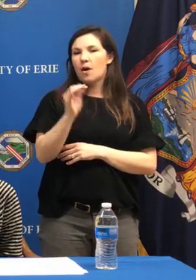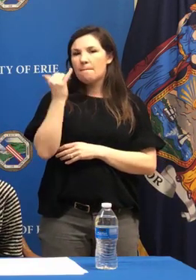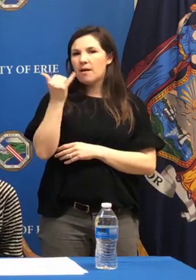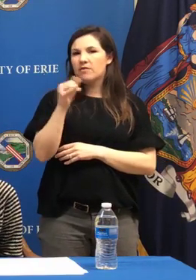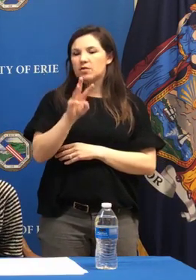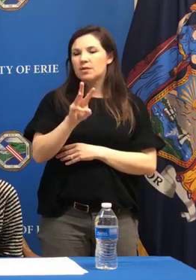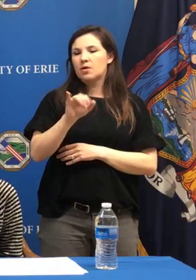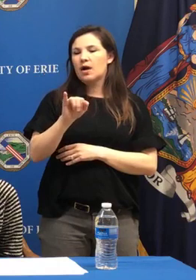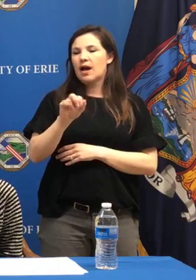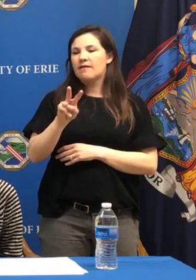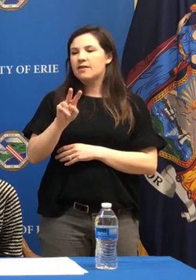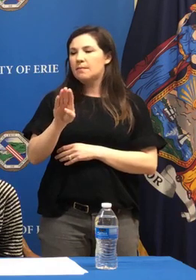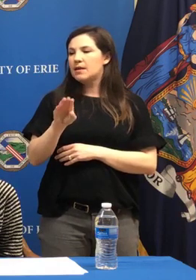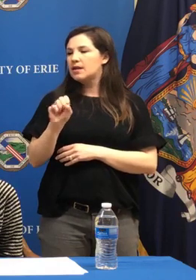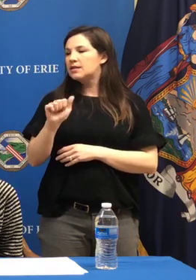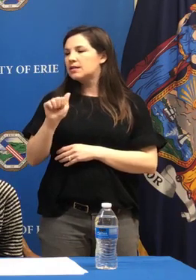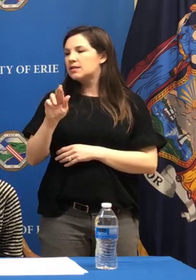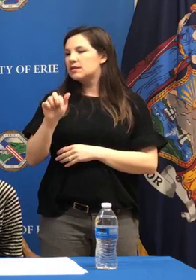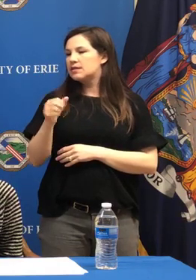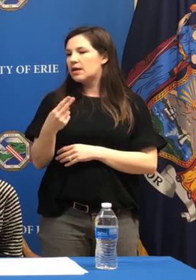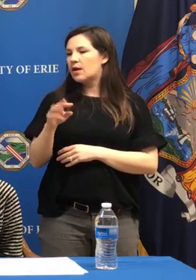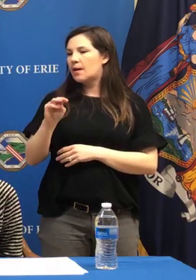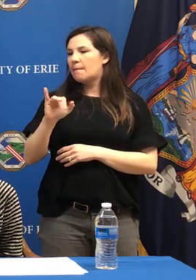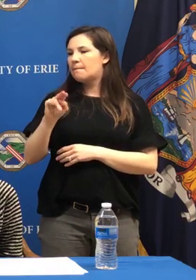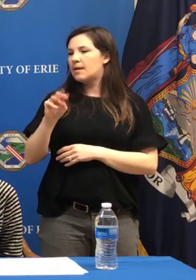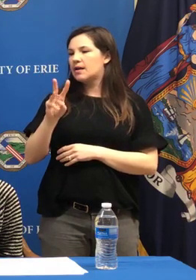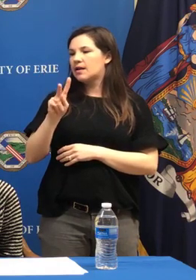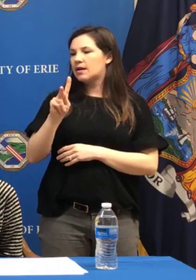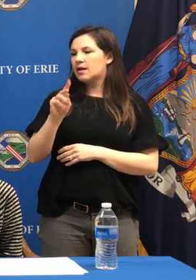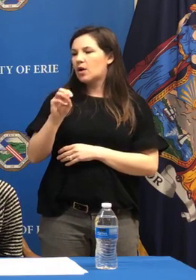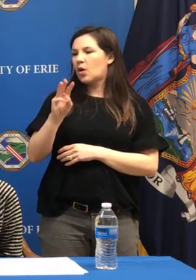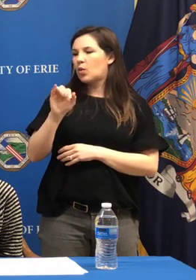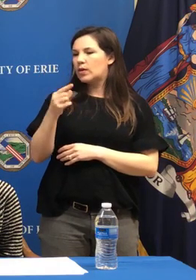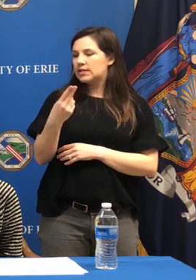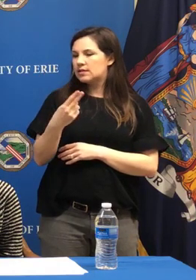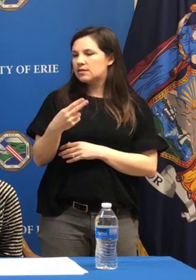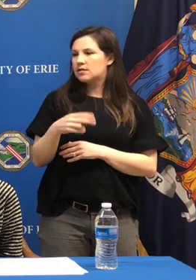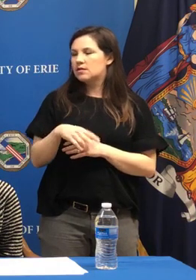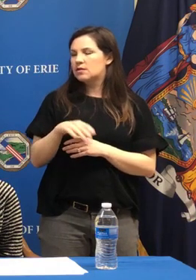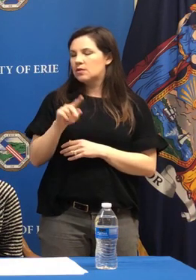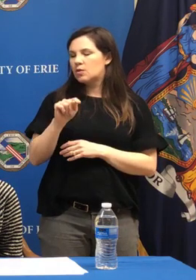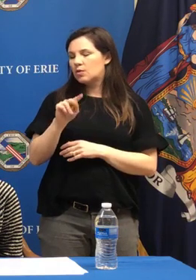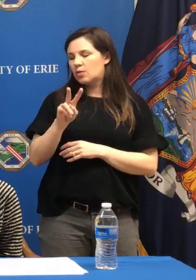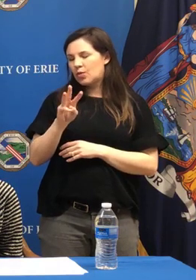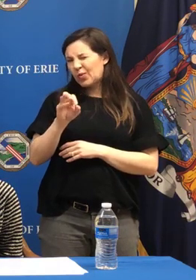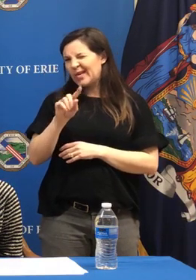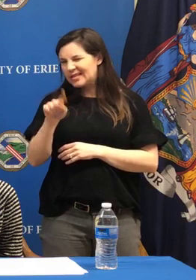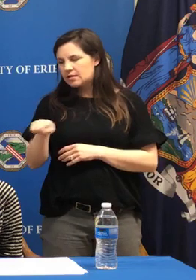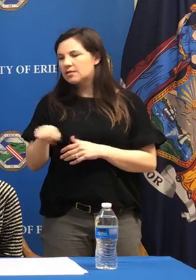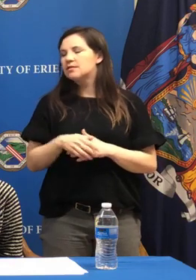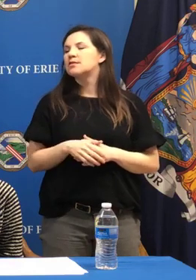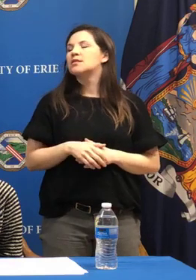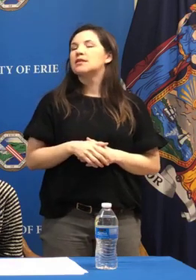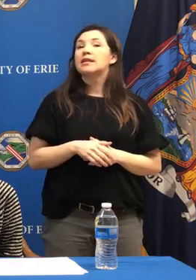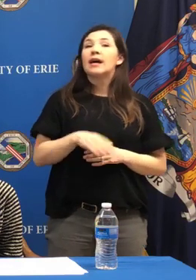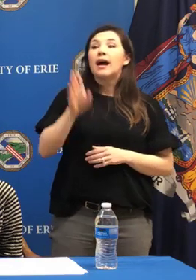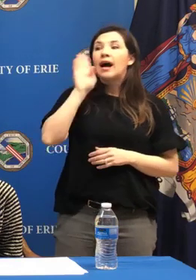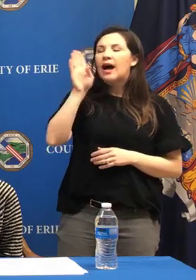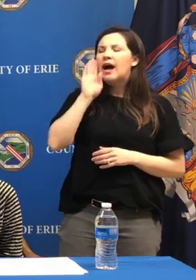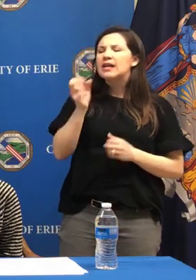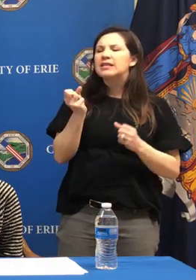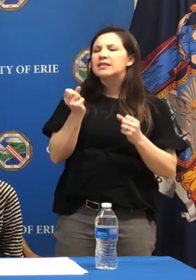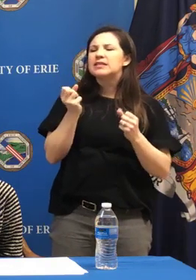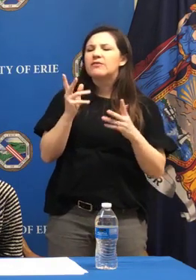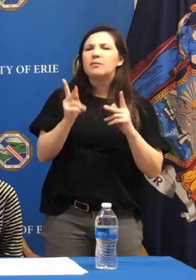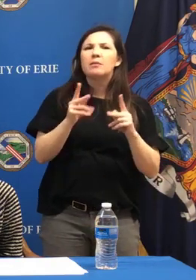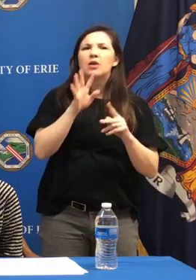WIVB, Sarah Minkowitz. Sarah? Yeah, hi. So several people have been reaching out to us about places like like